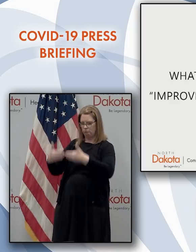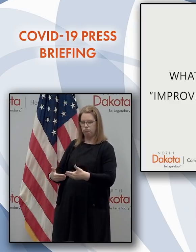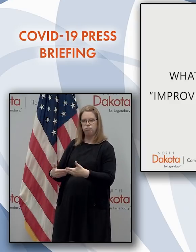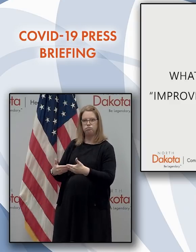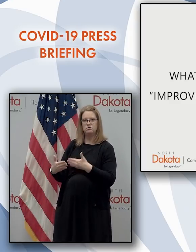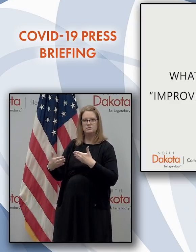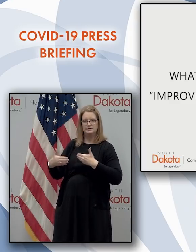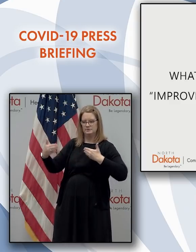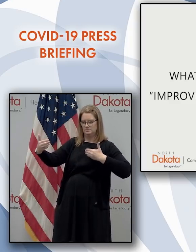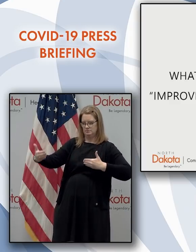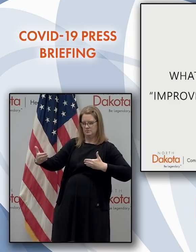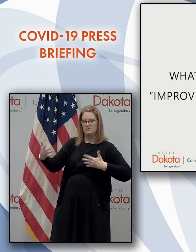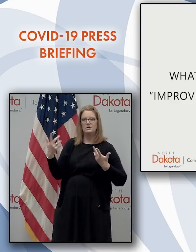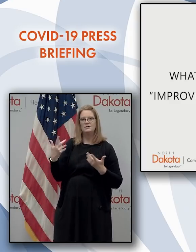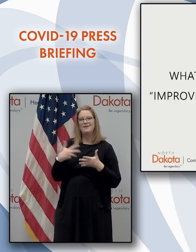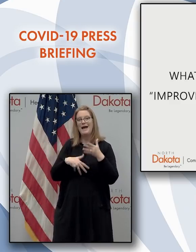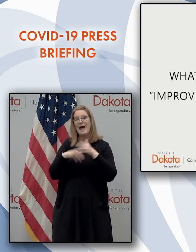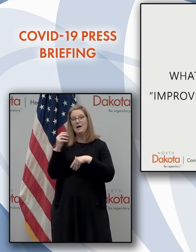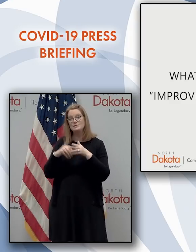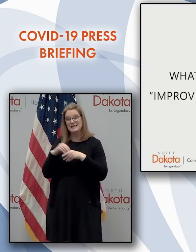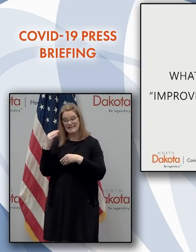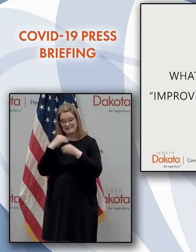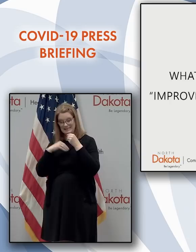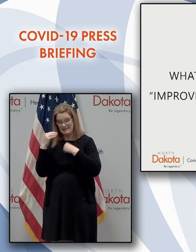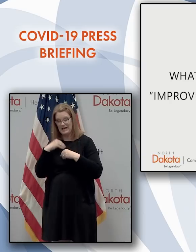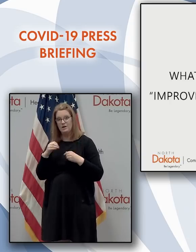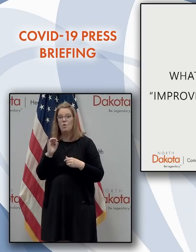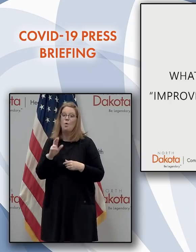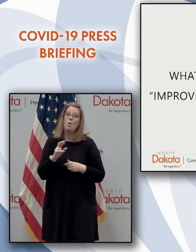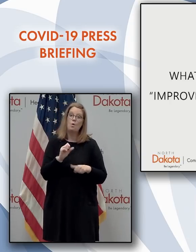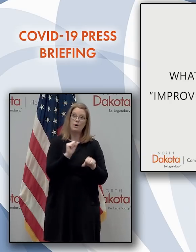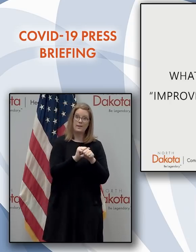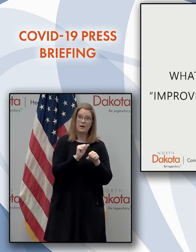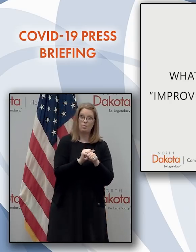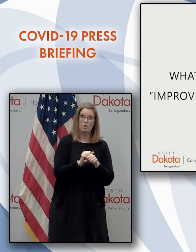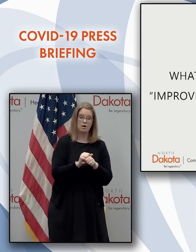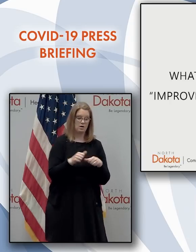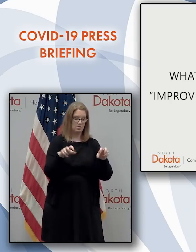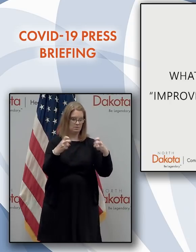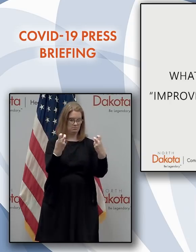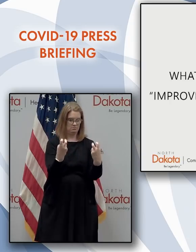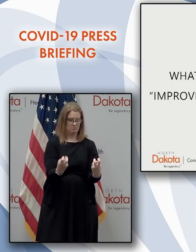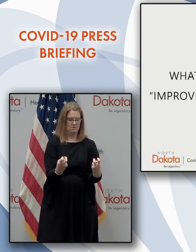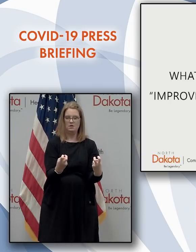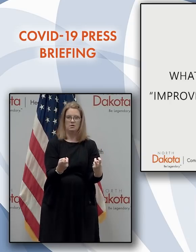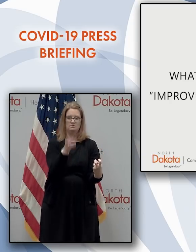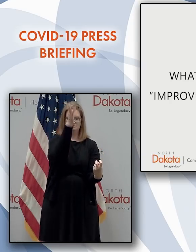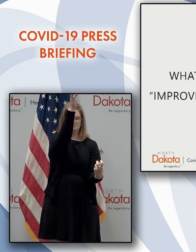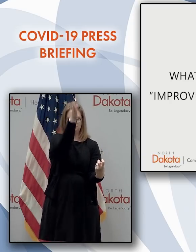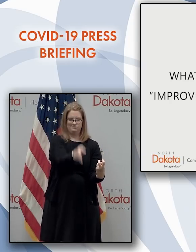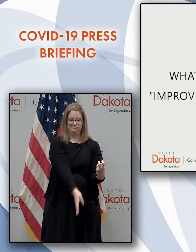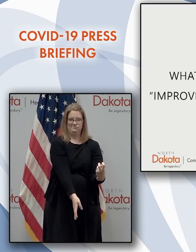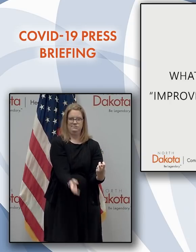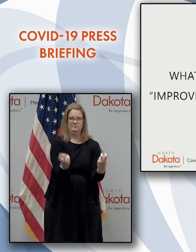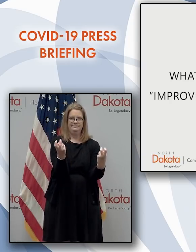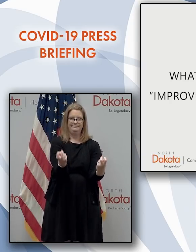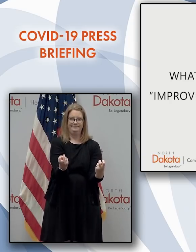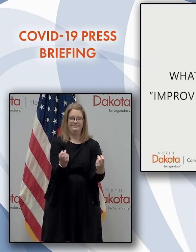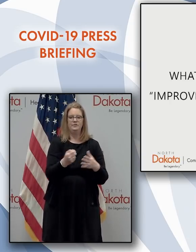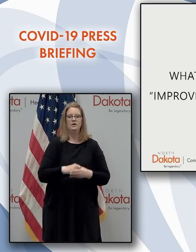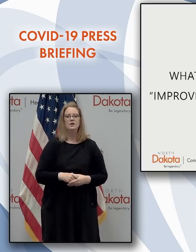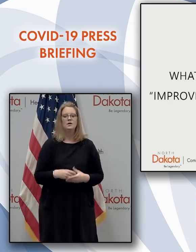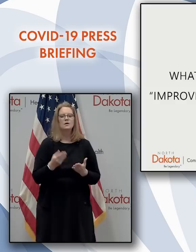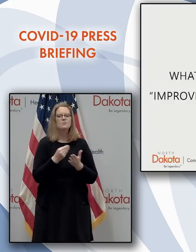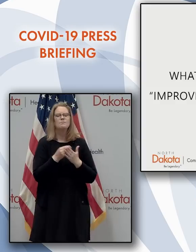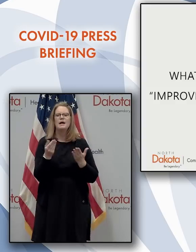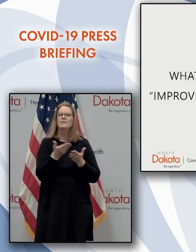as expanded outdoor dining facilities or partitions between workers who cannot be socially distanced. Purchases of